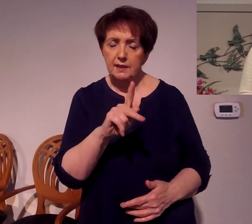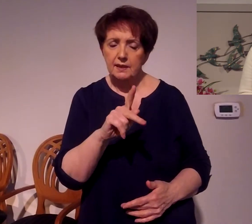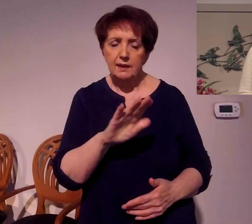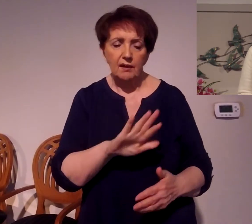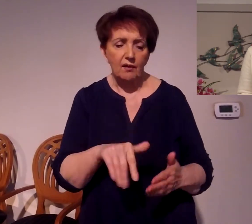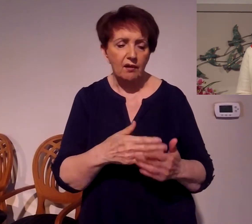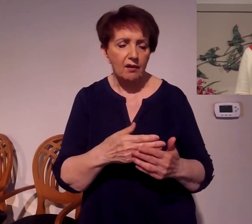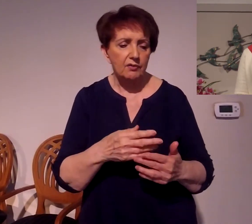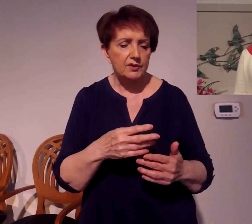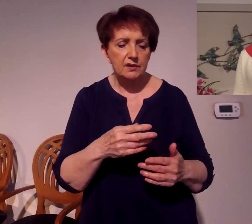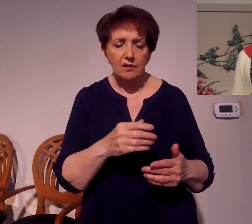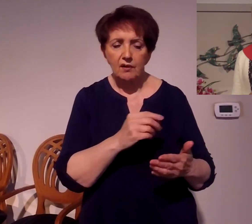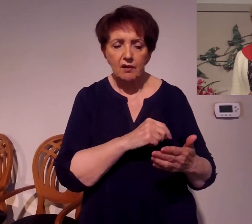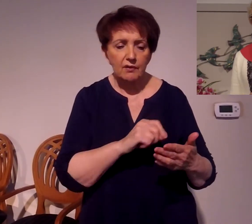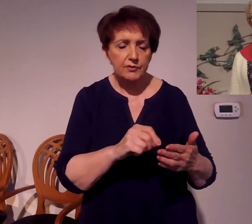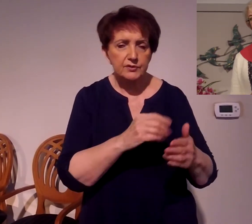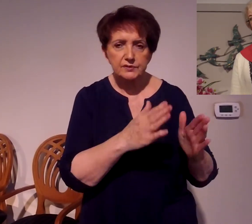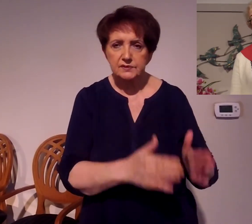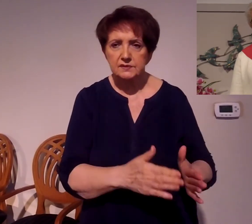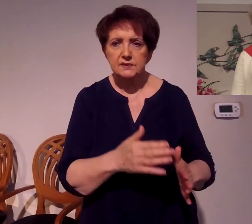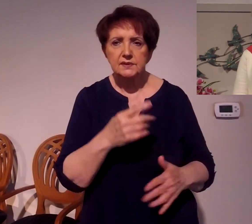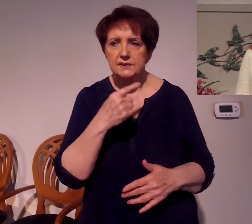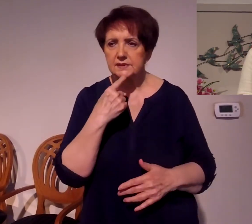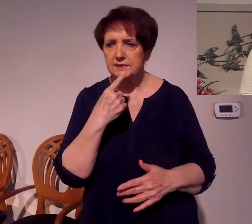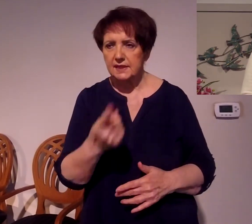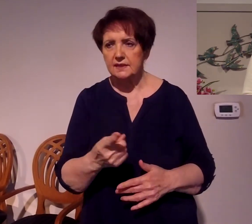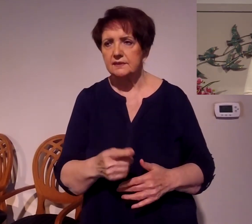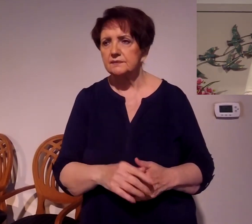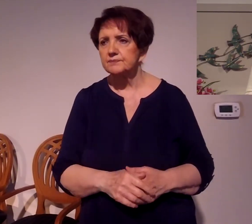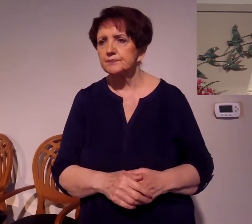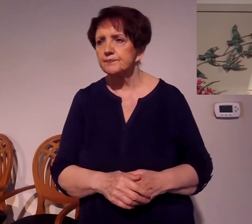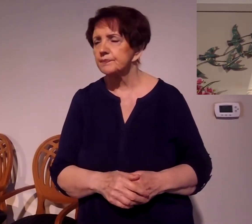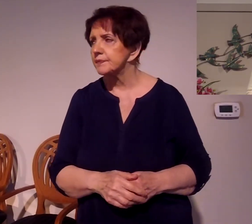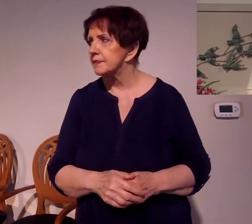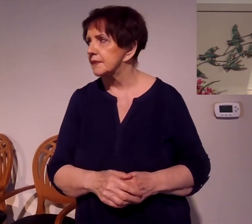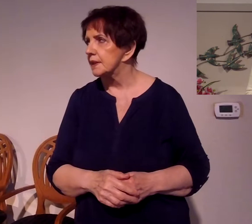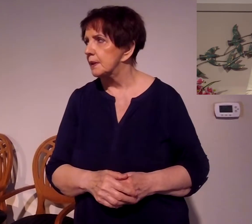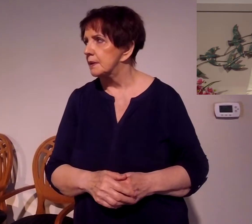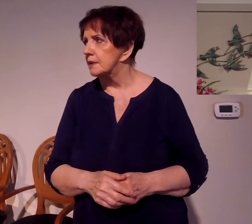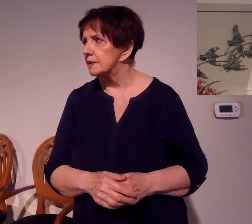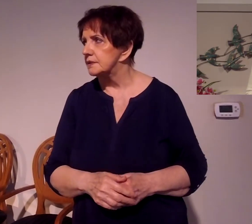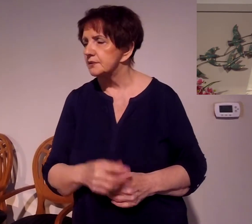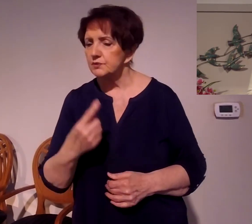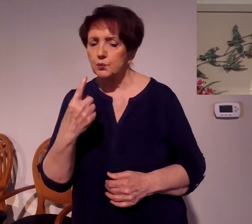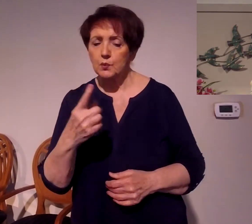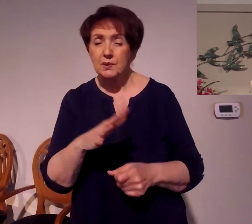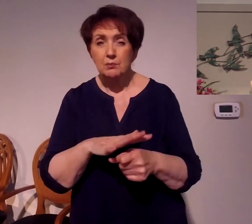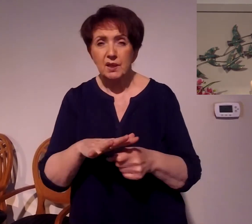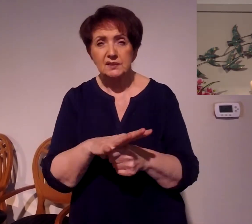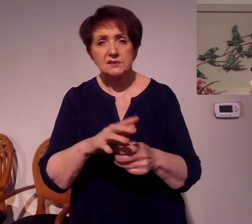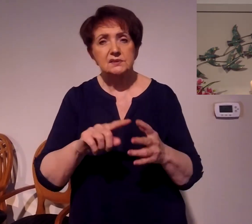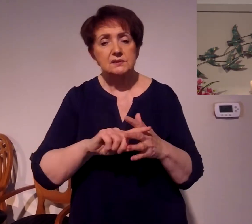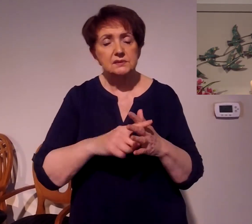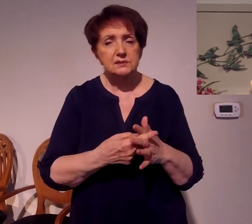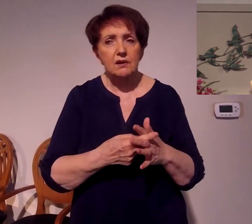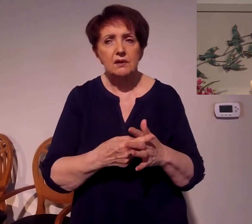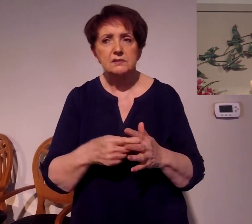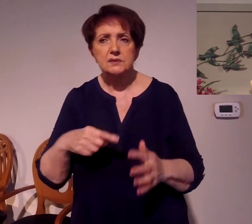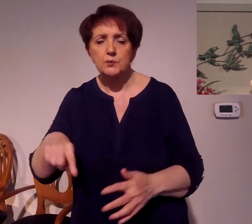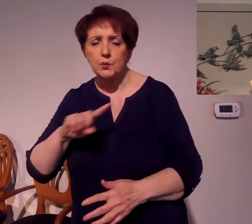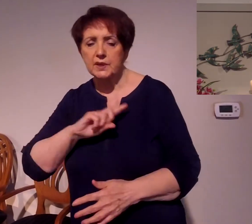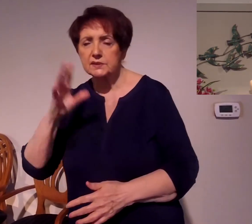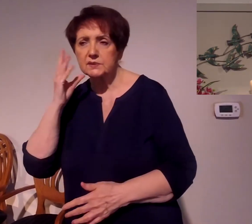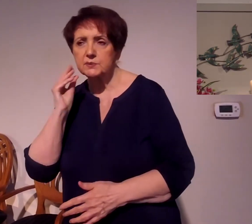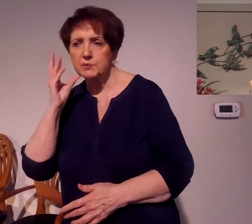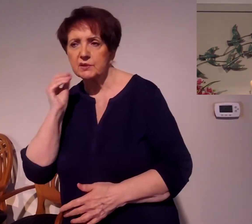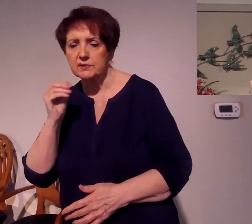it. There's one place where this starts. And where we experience that, and where we experience that universal,